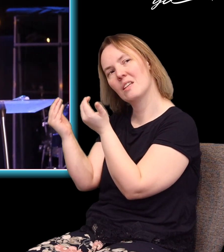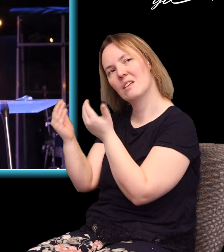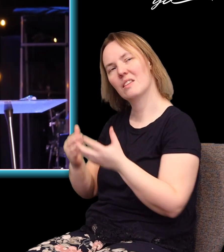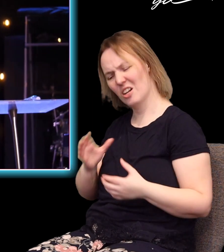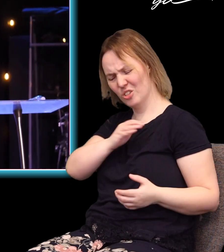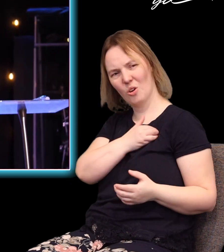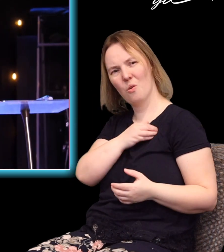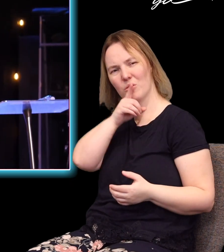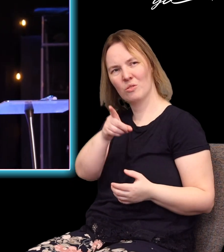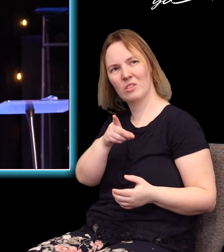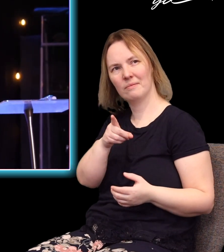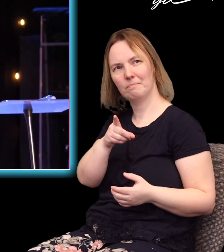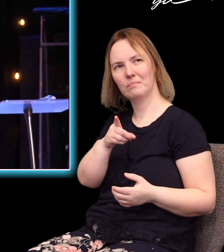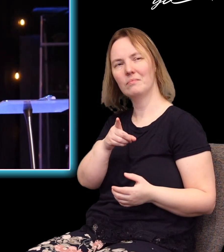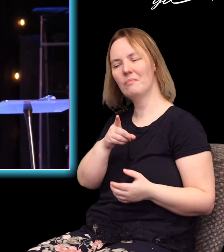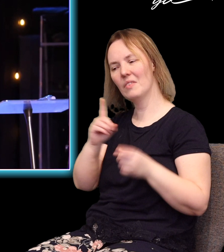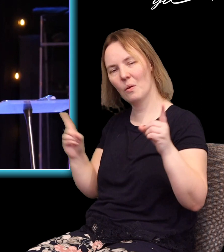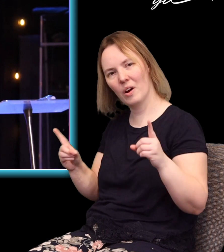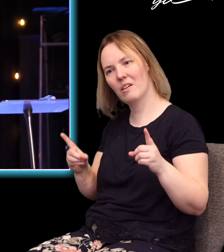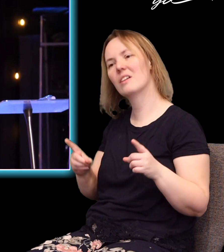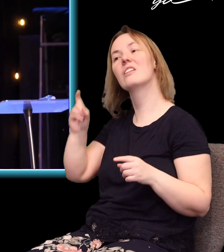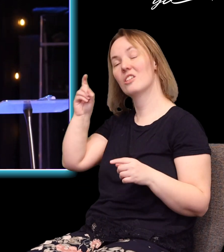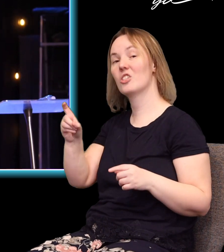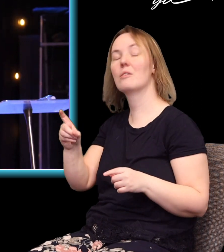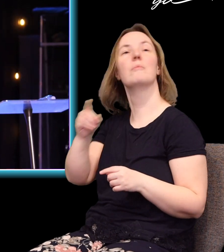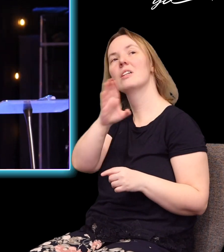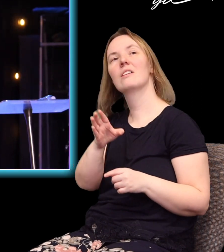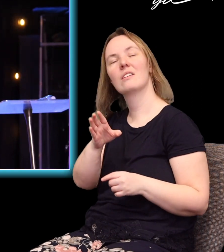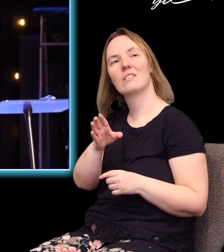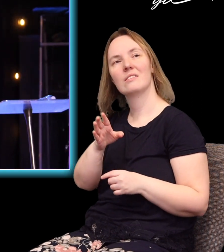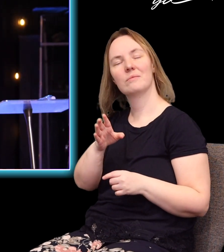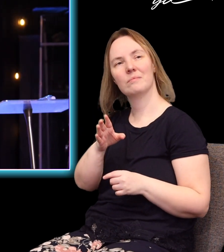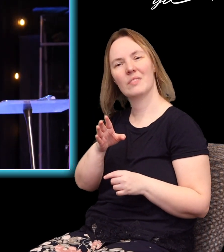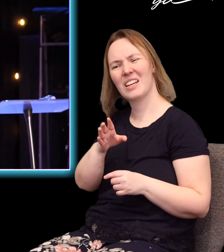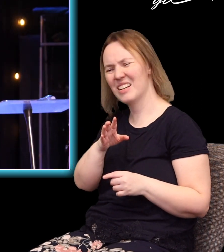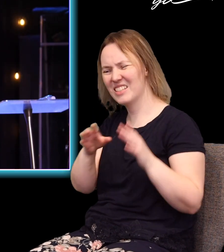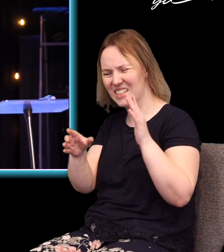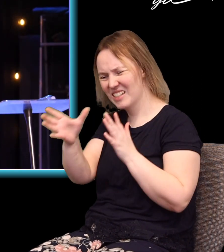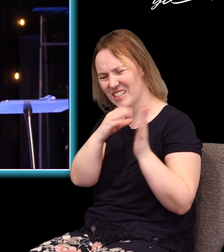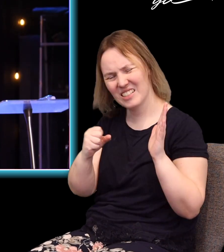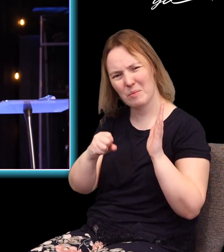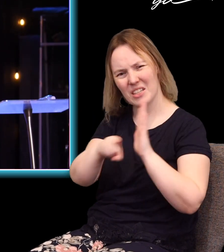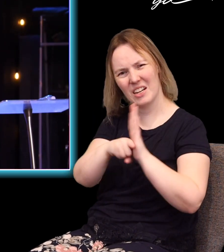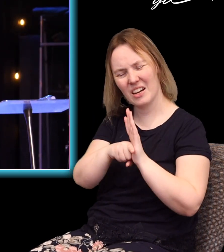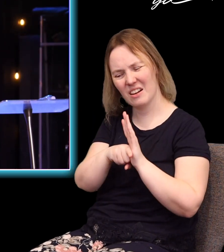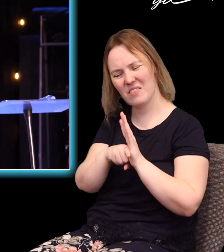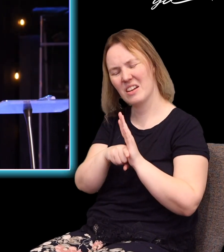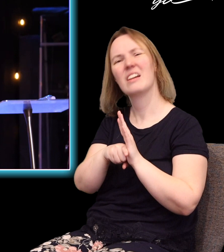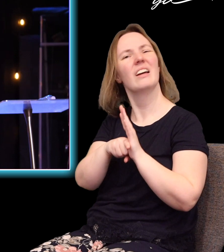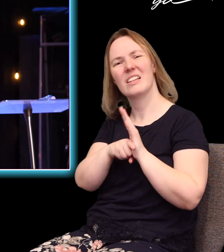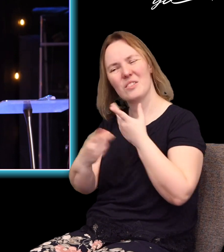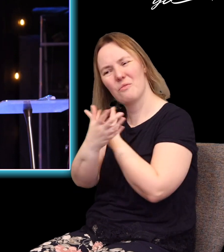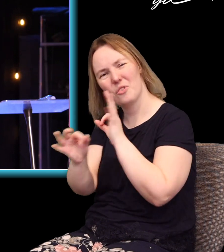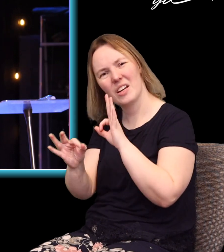our soul is really, you know, where it ought to be. And rather than always taking the negative and being dominated by that in our life, it's actually free and